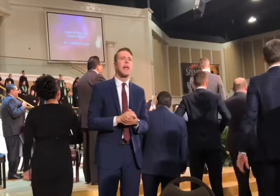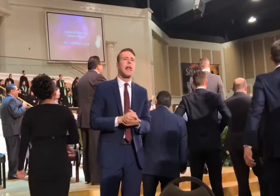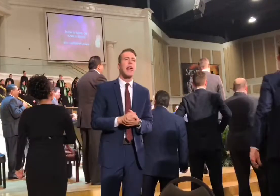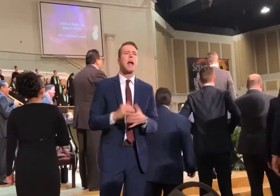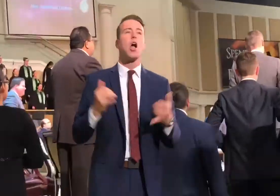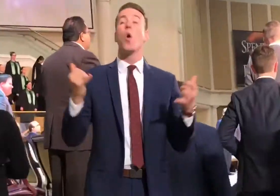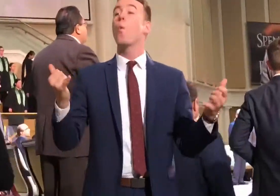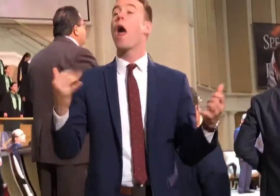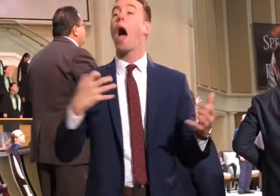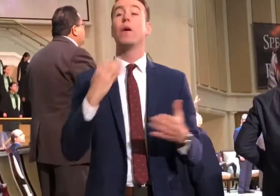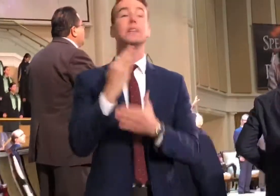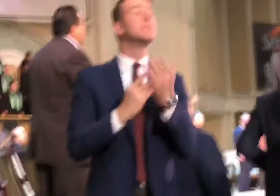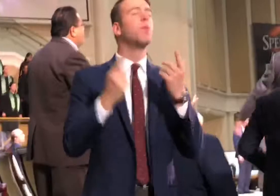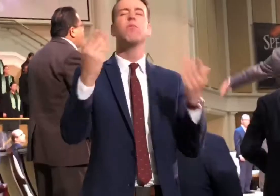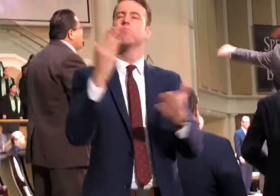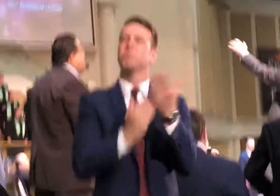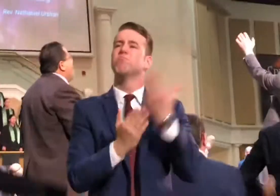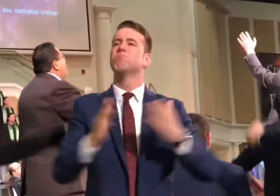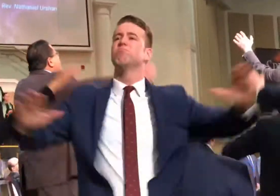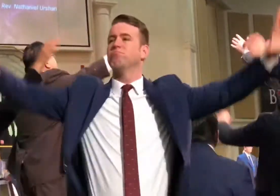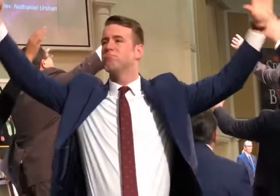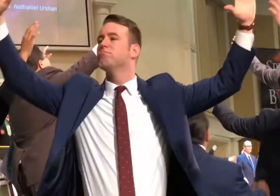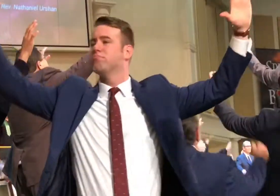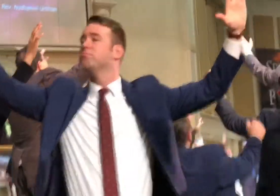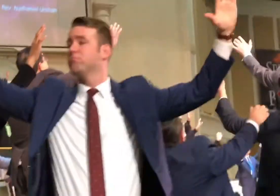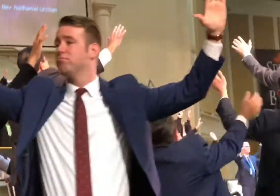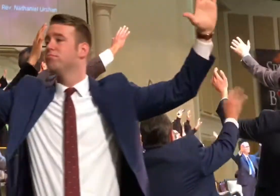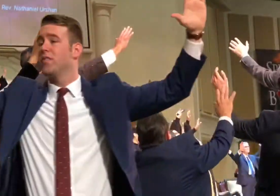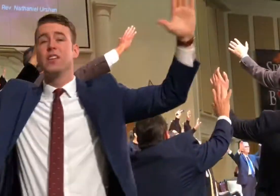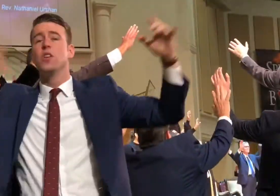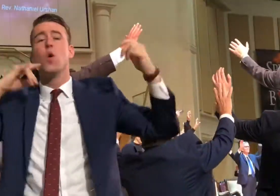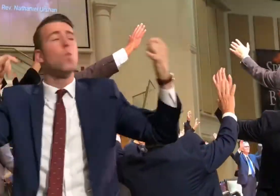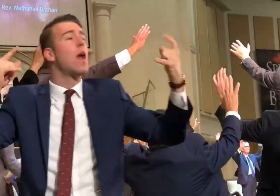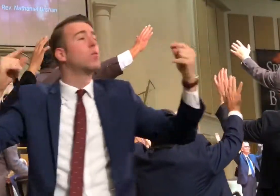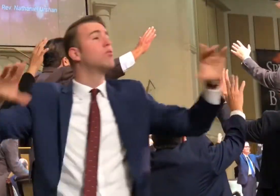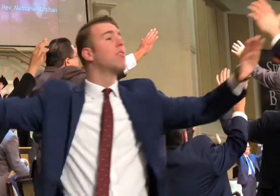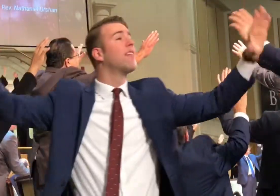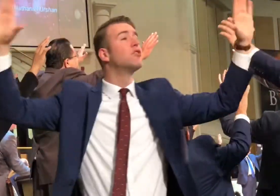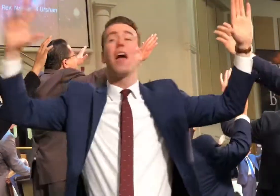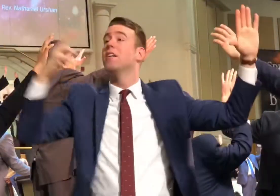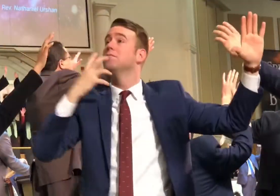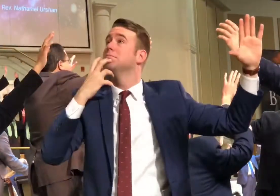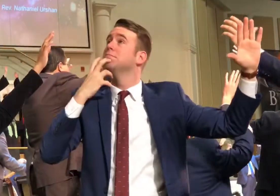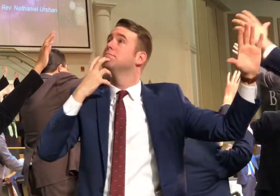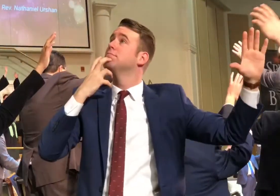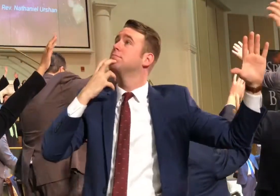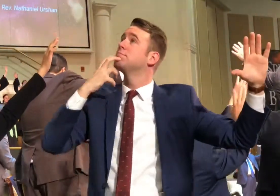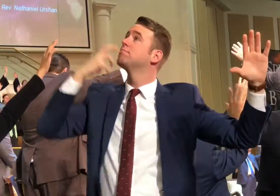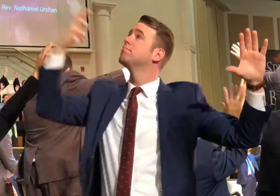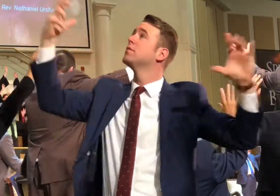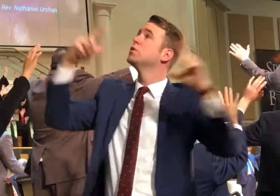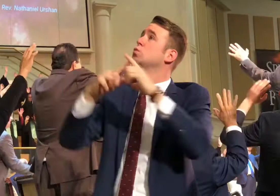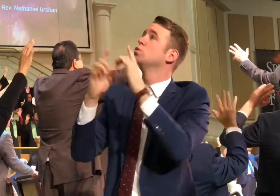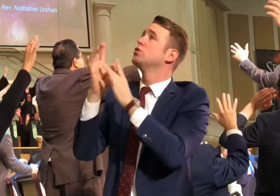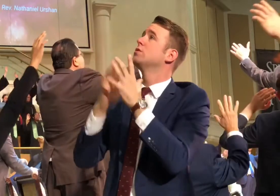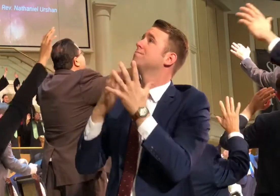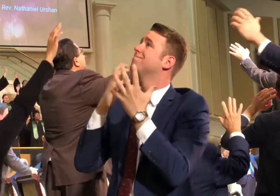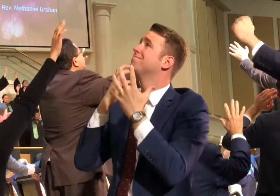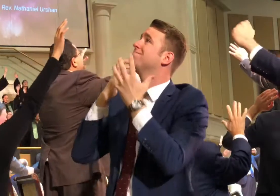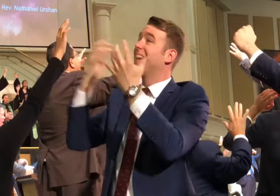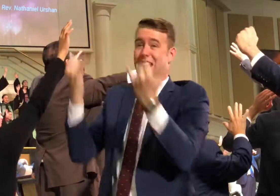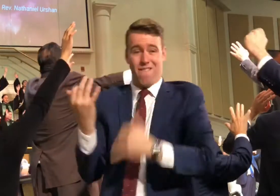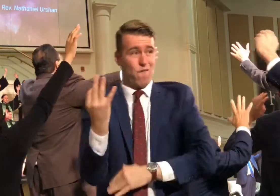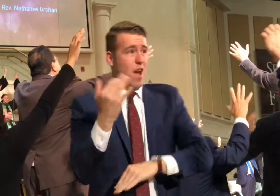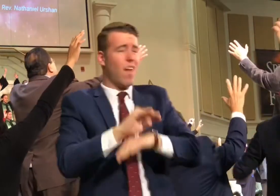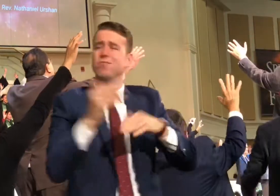Right now, I want somebody to lift your hands all over this building. Right now, I want you to lift your voice and I want you to begin to cry out to Him on a